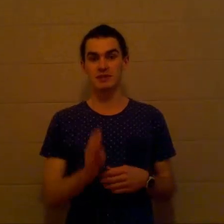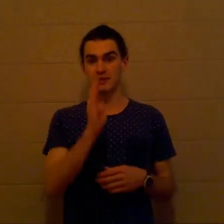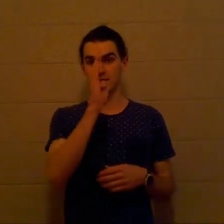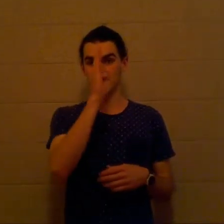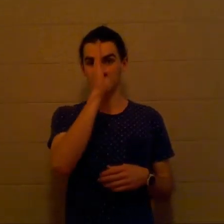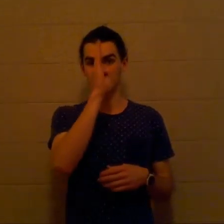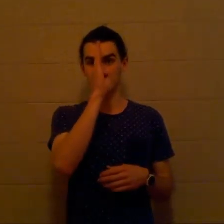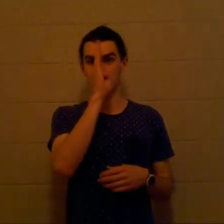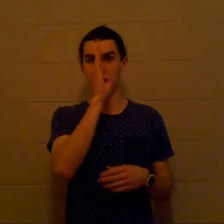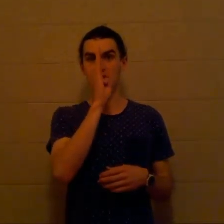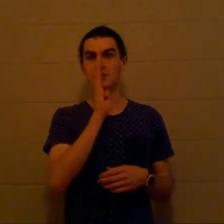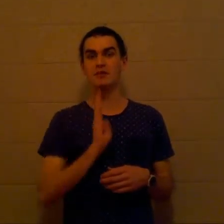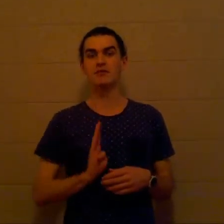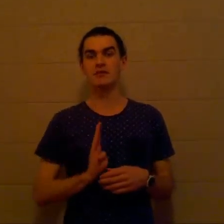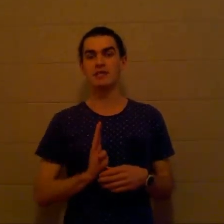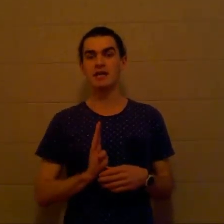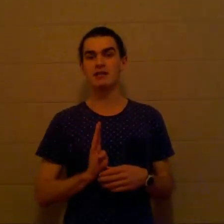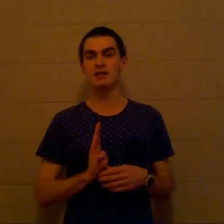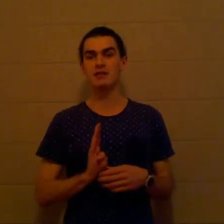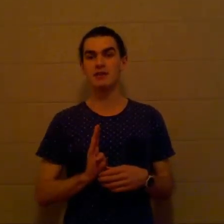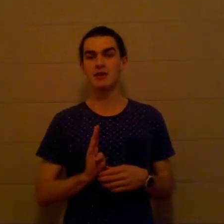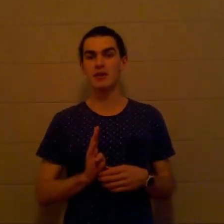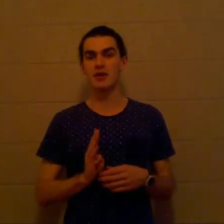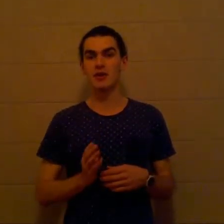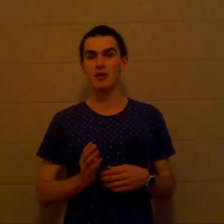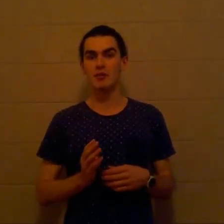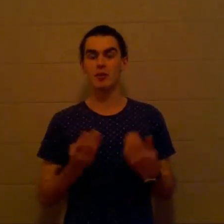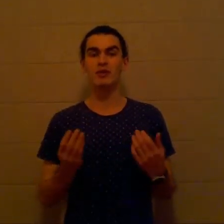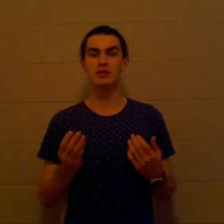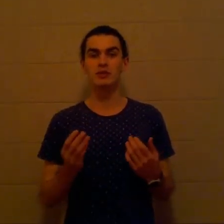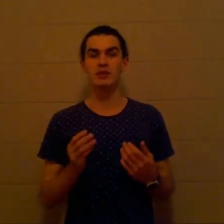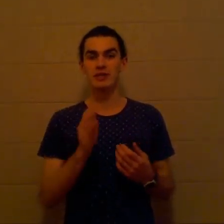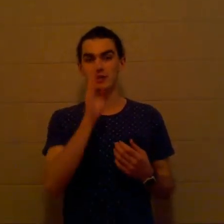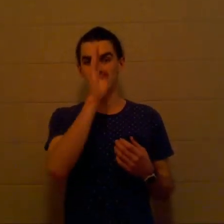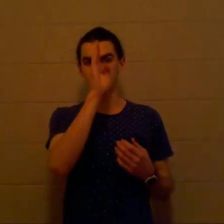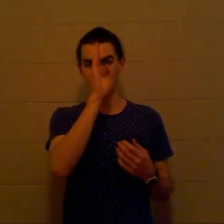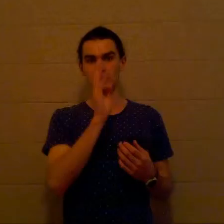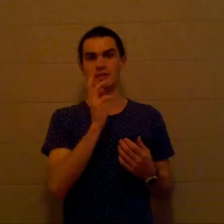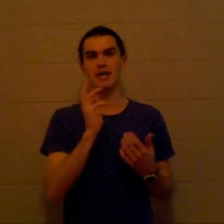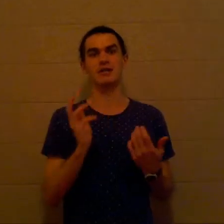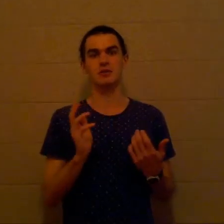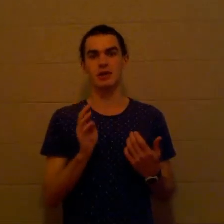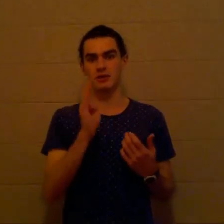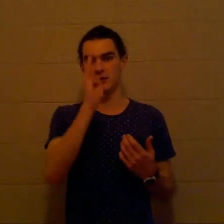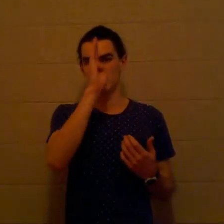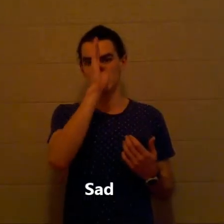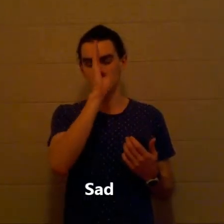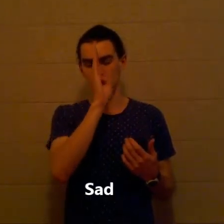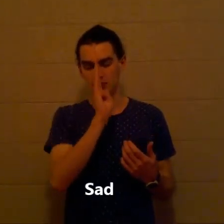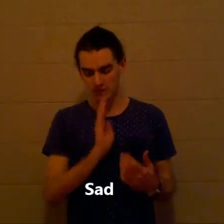the sign for sad, but when you do it, you need to look sad as well. So you need to look